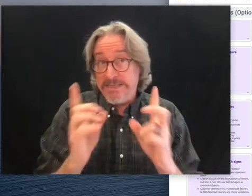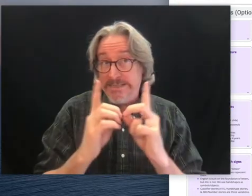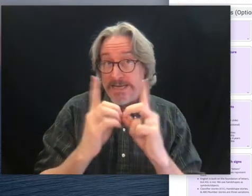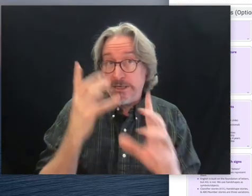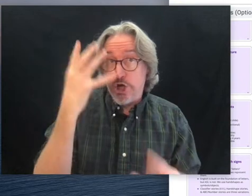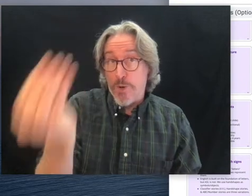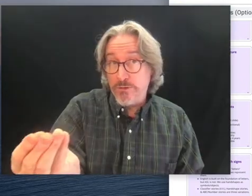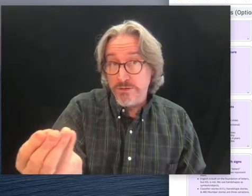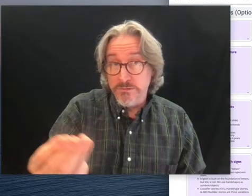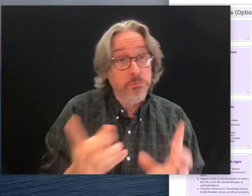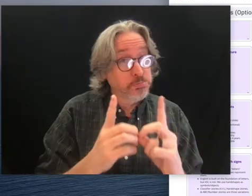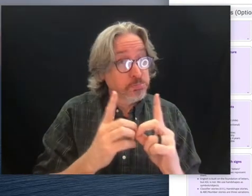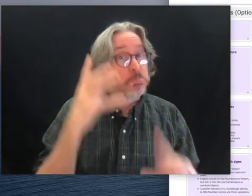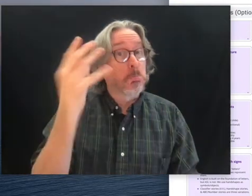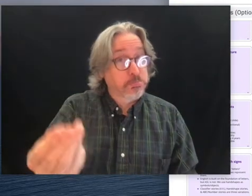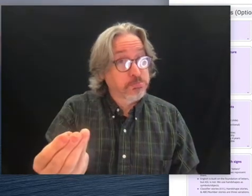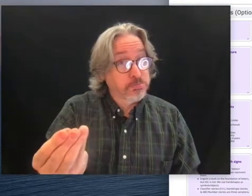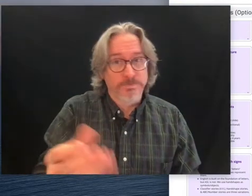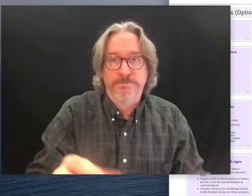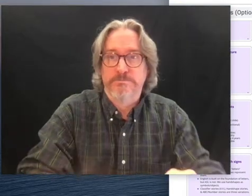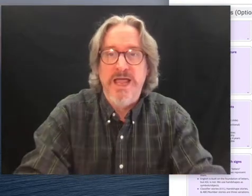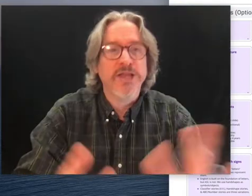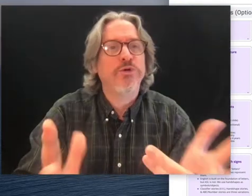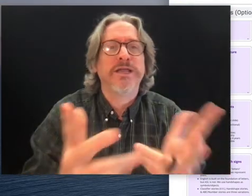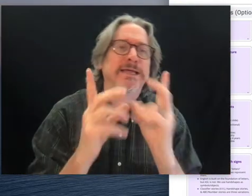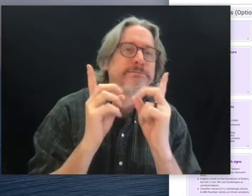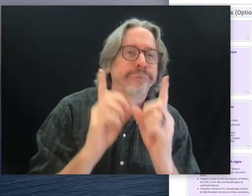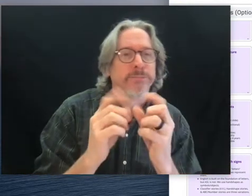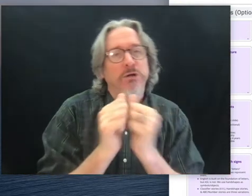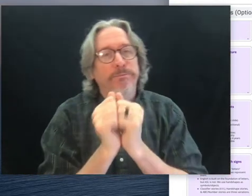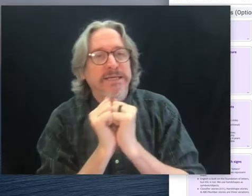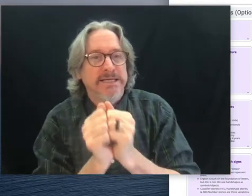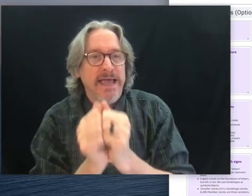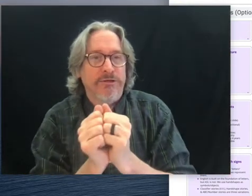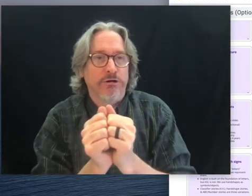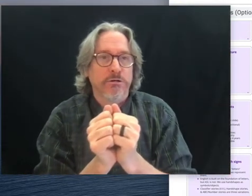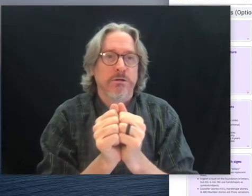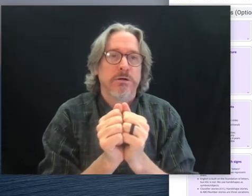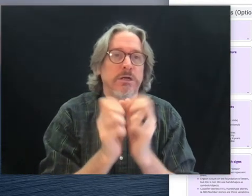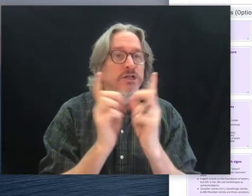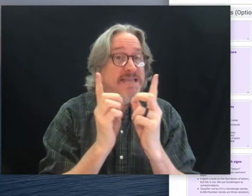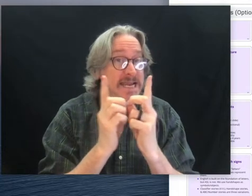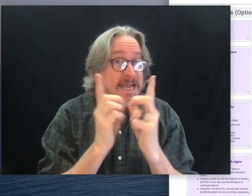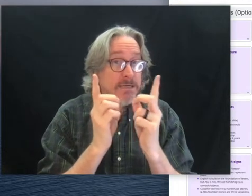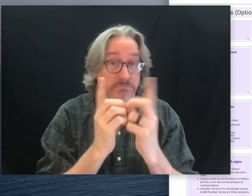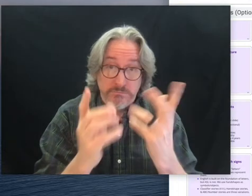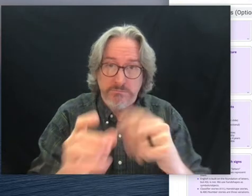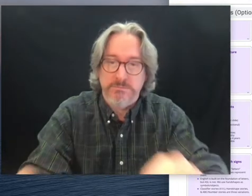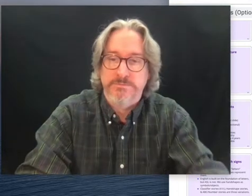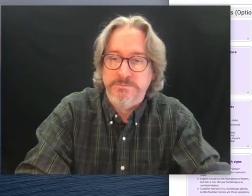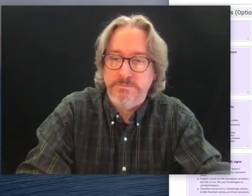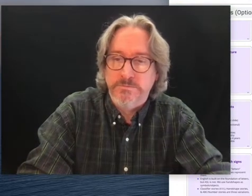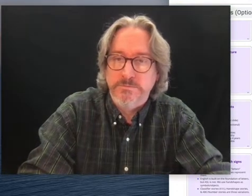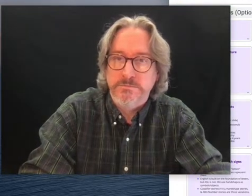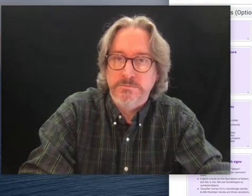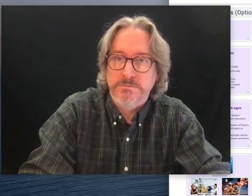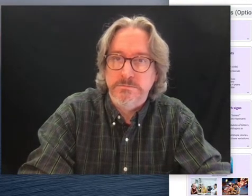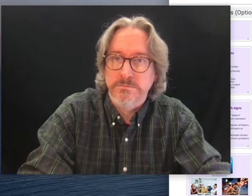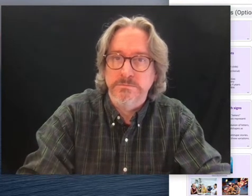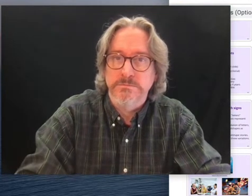OSV, date, go out. And you can like be together, dating,